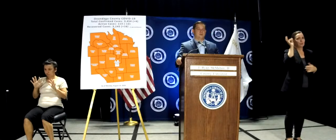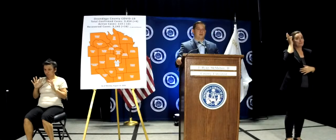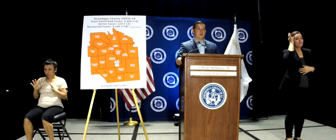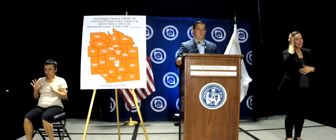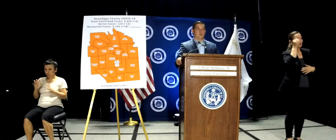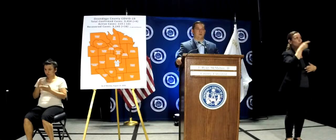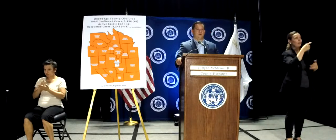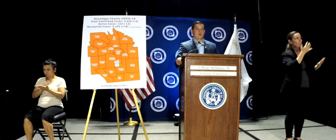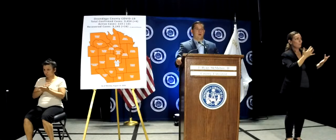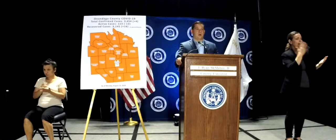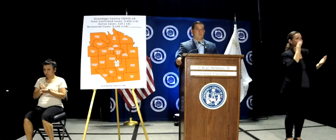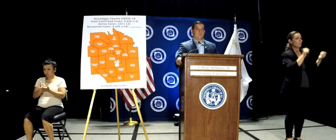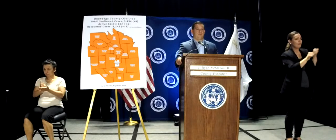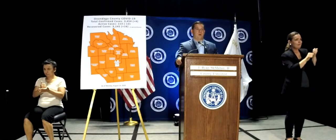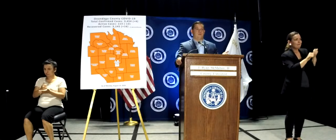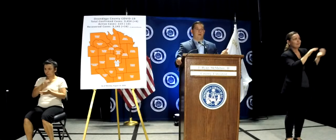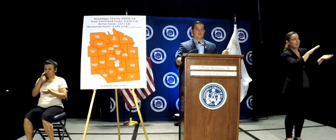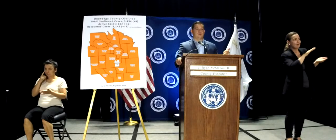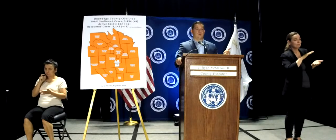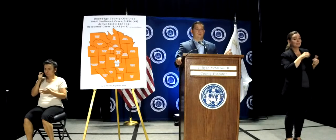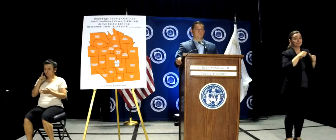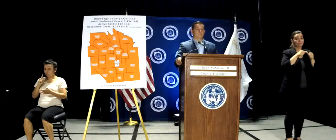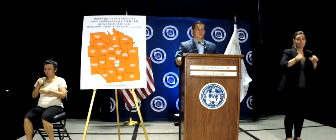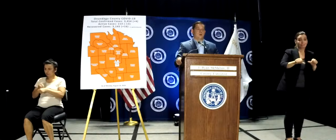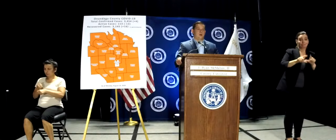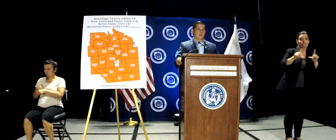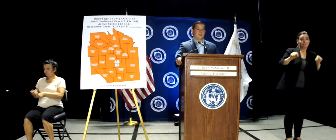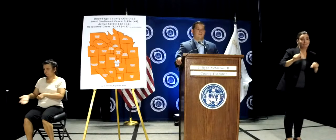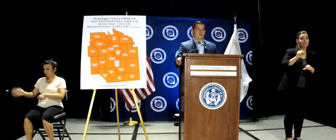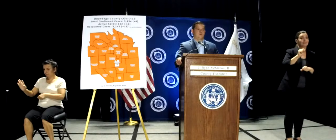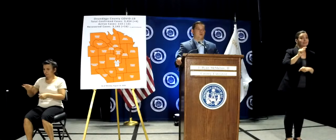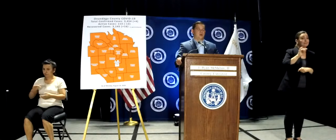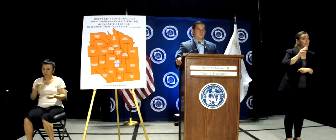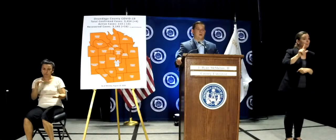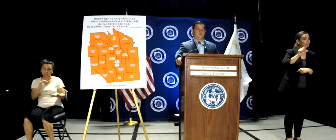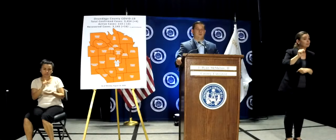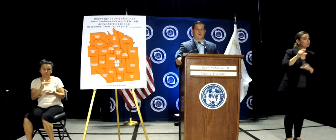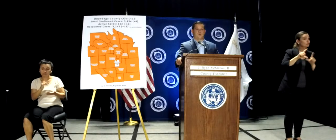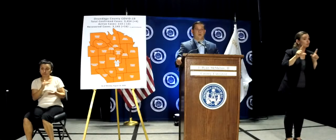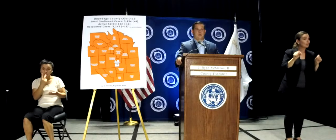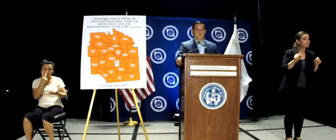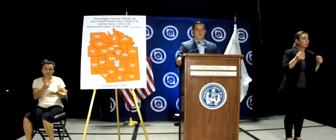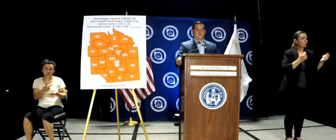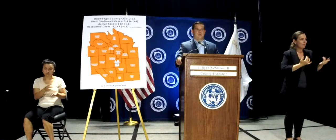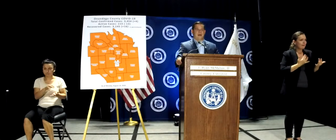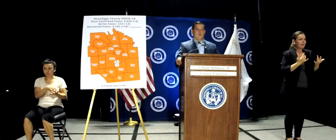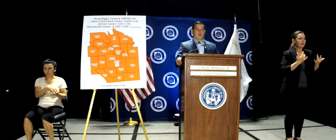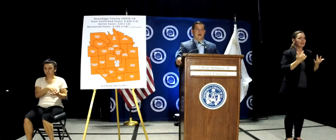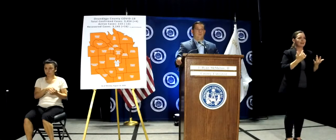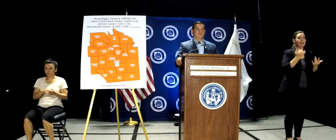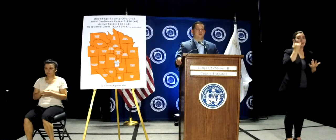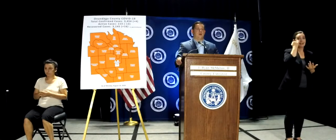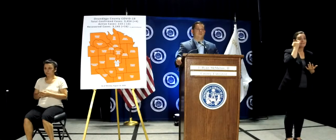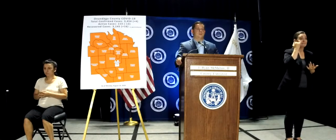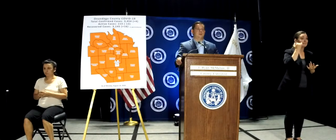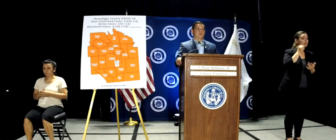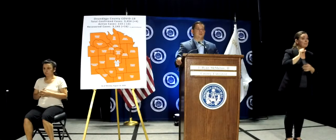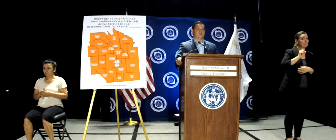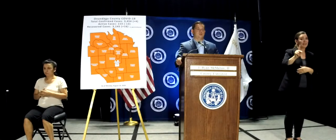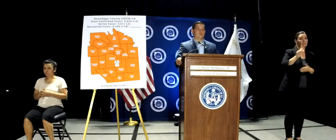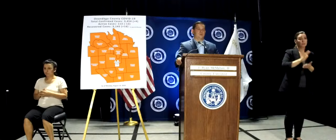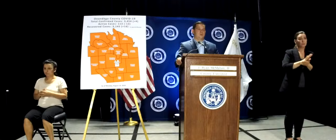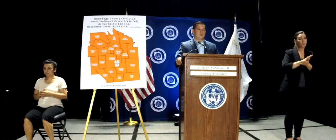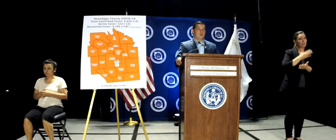the House and the Senate were money for back to school and then money for childcare. So certainly that would help solve some